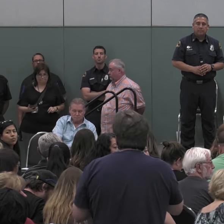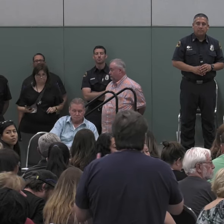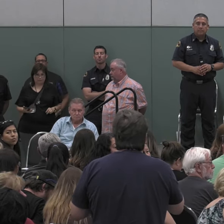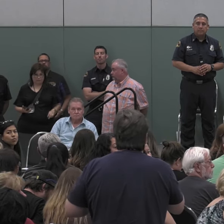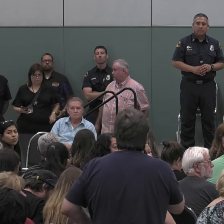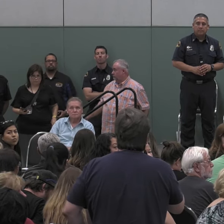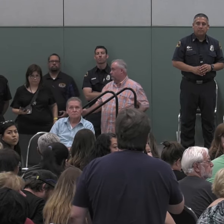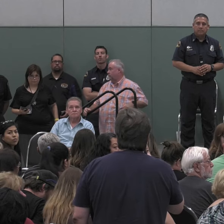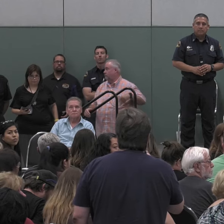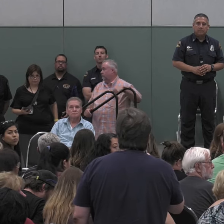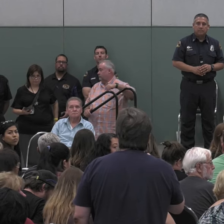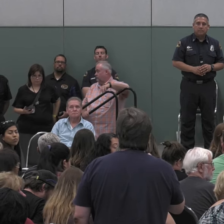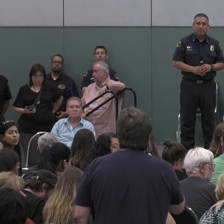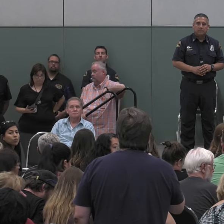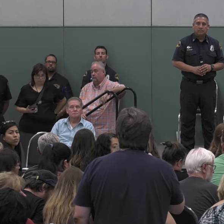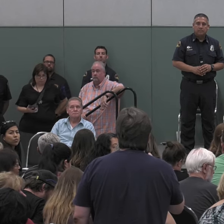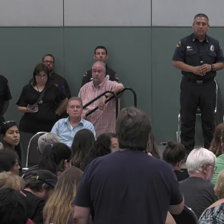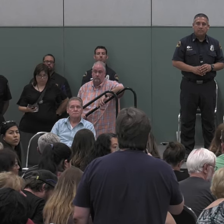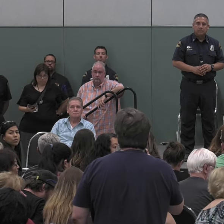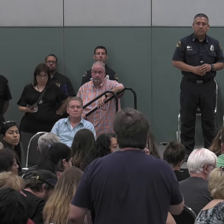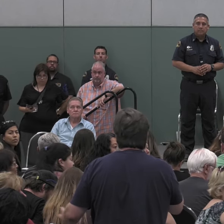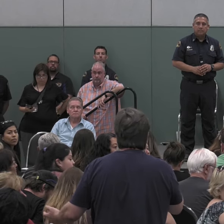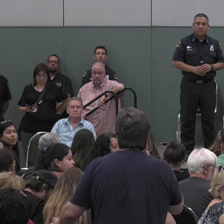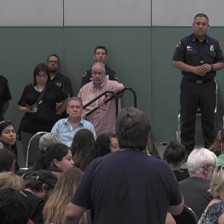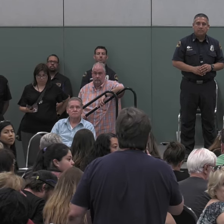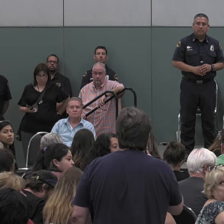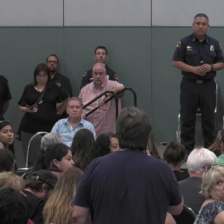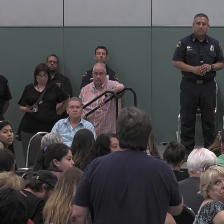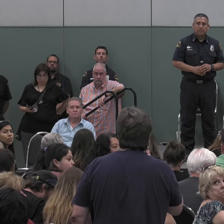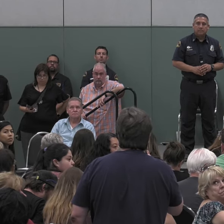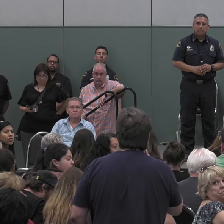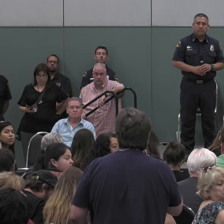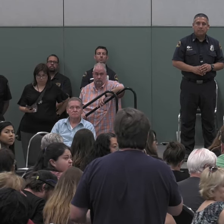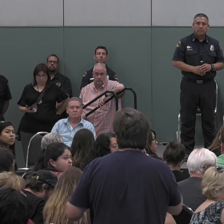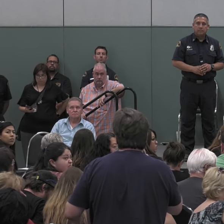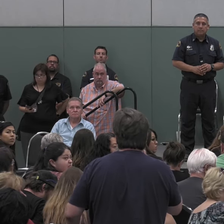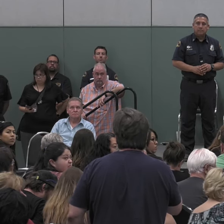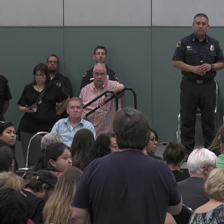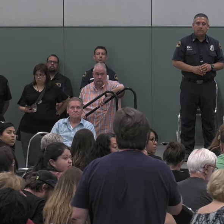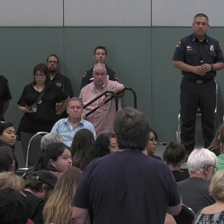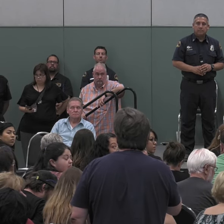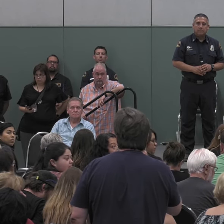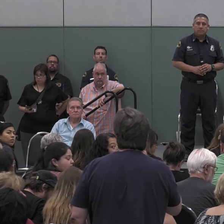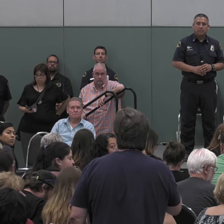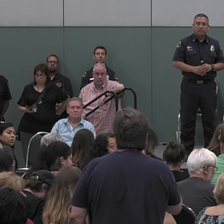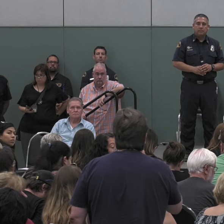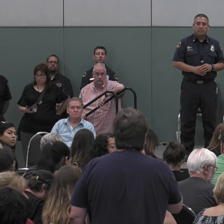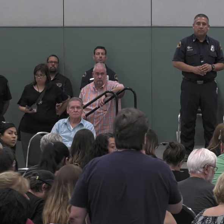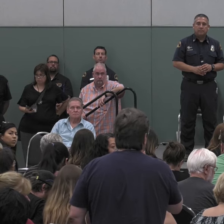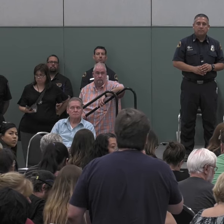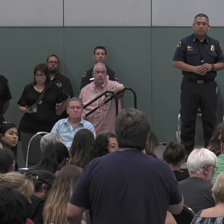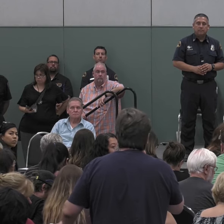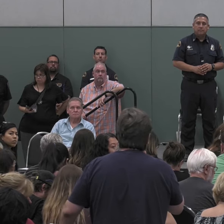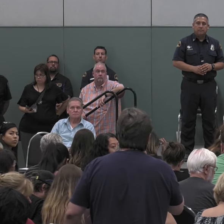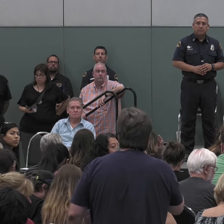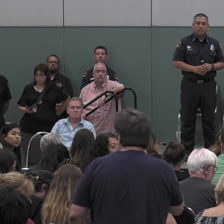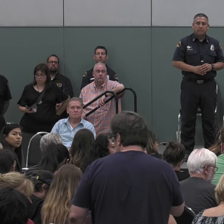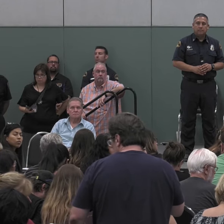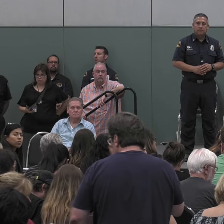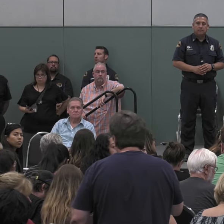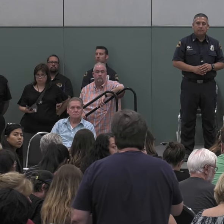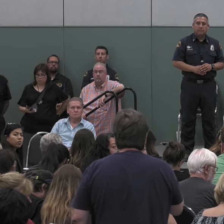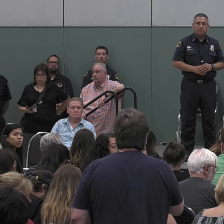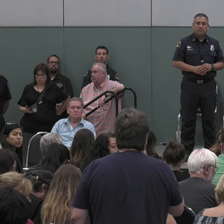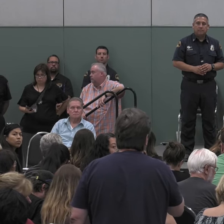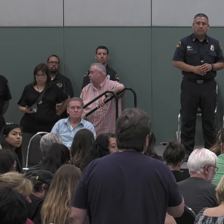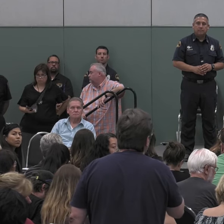I just got off the line a little while ago with a friend. My home was pretty badly damaged. It was knocked off the foundation. Aside from that, I